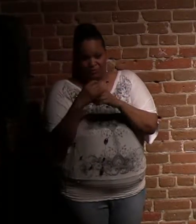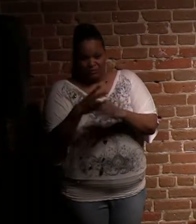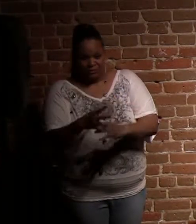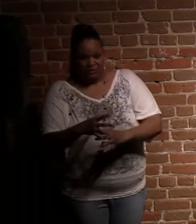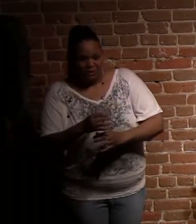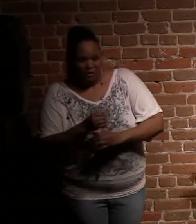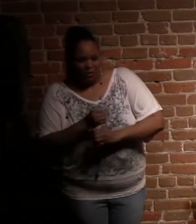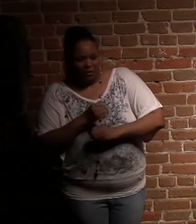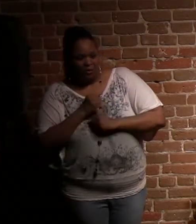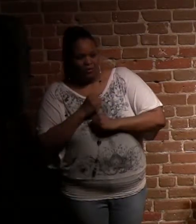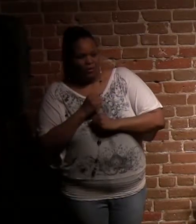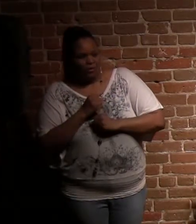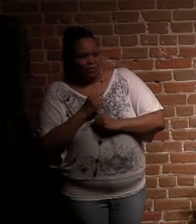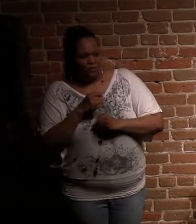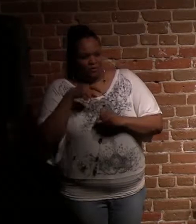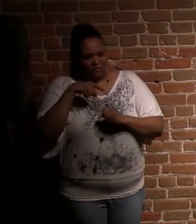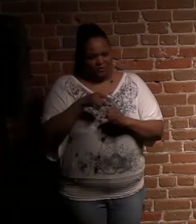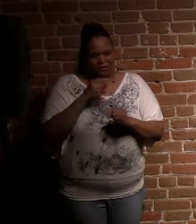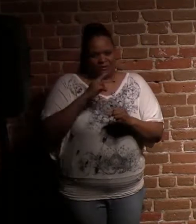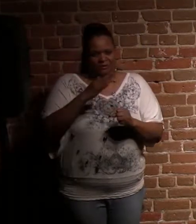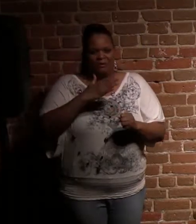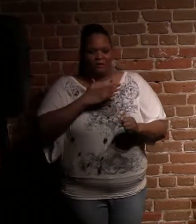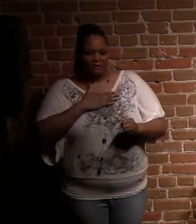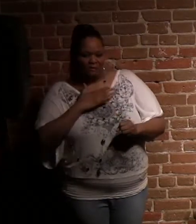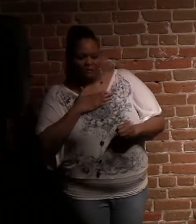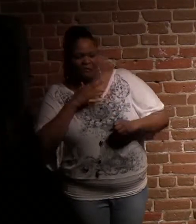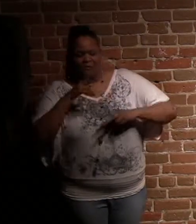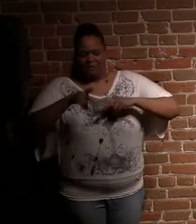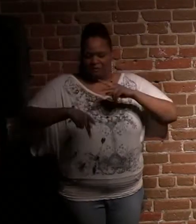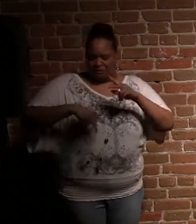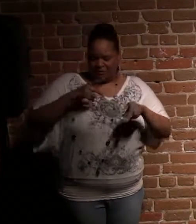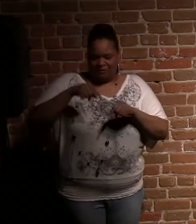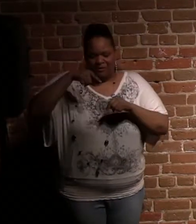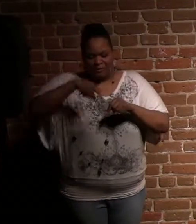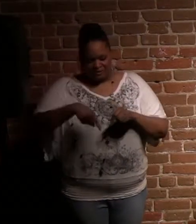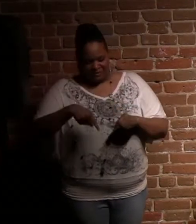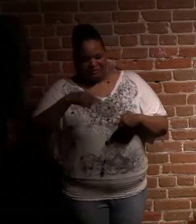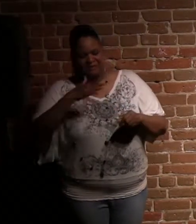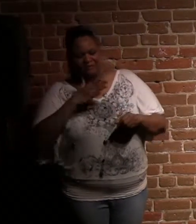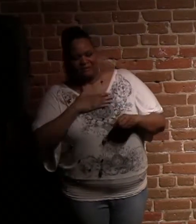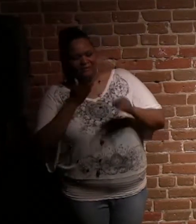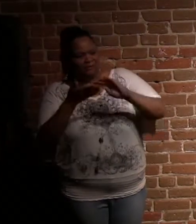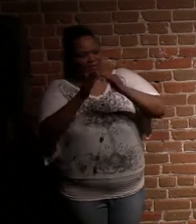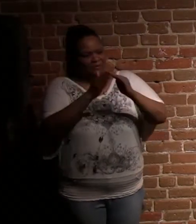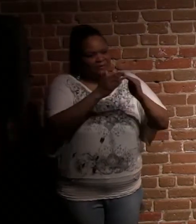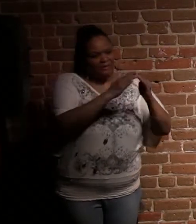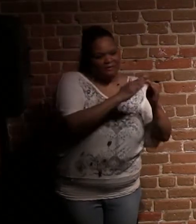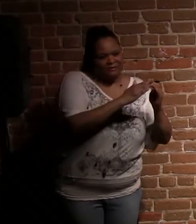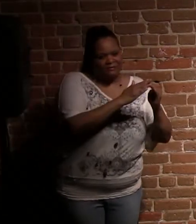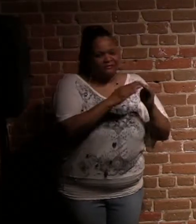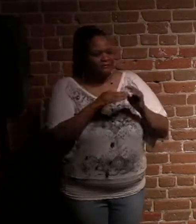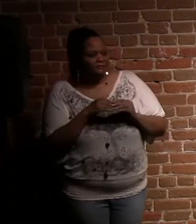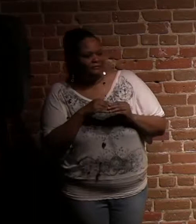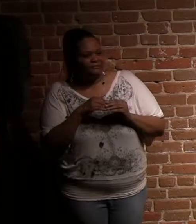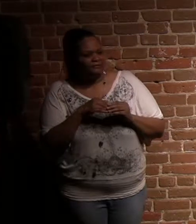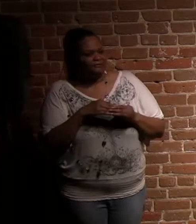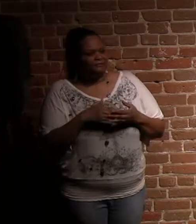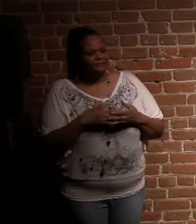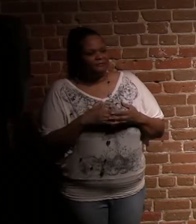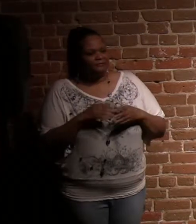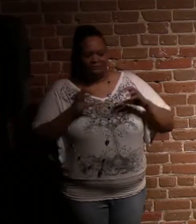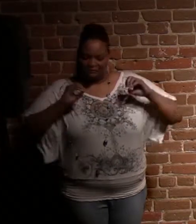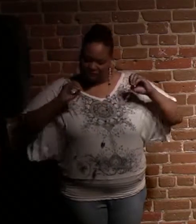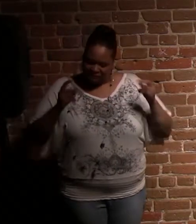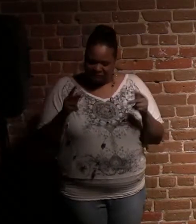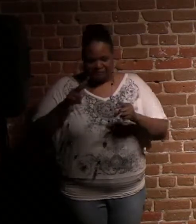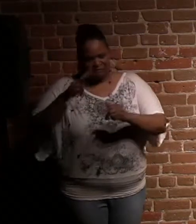These are my people. This is my community. Catching up. Okay,